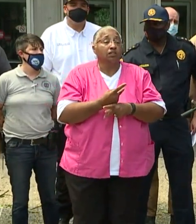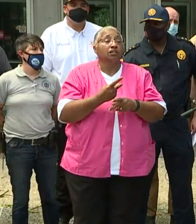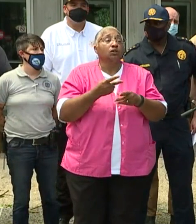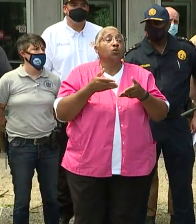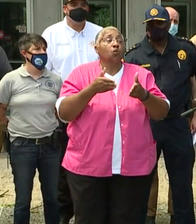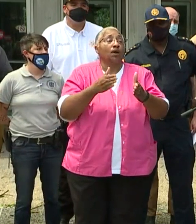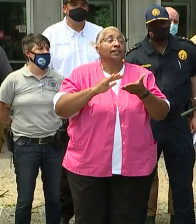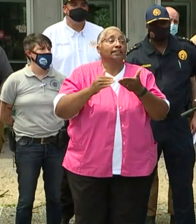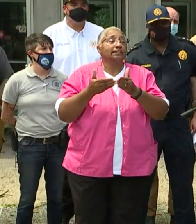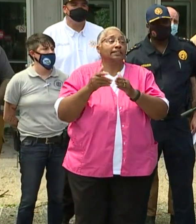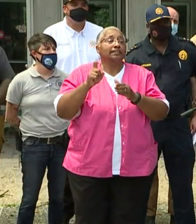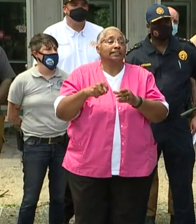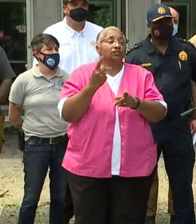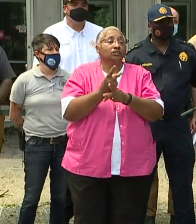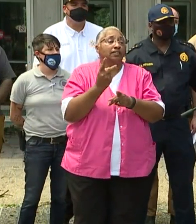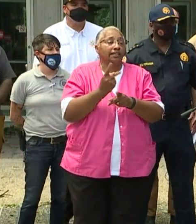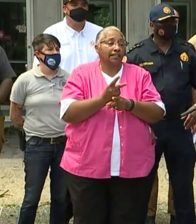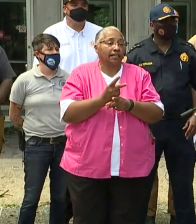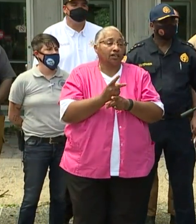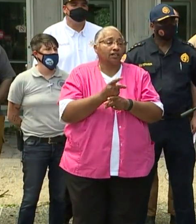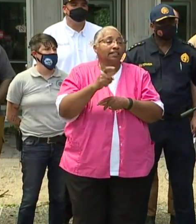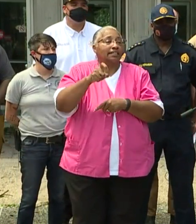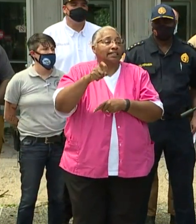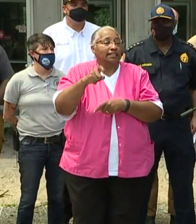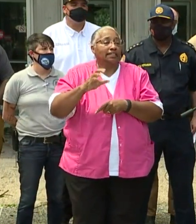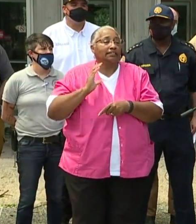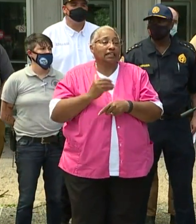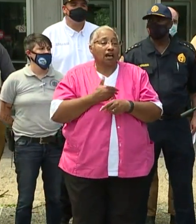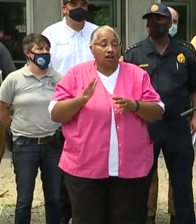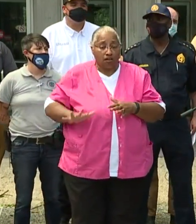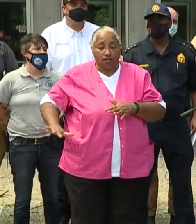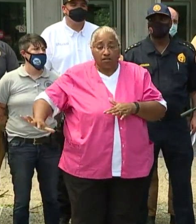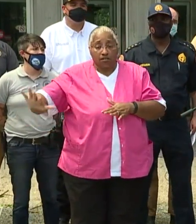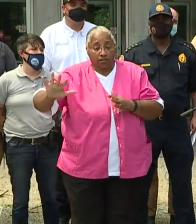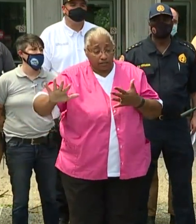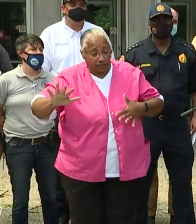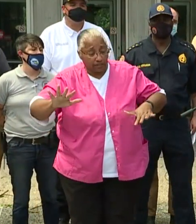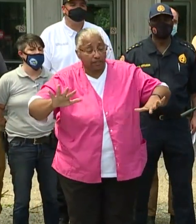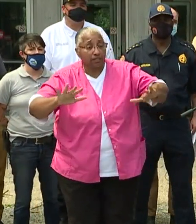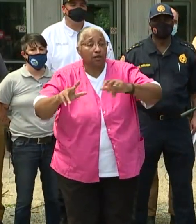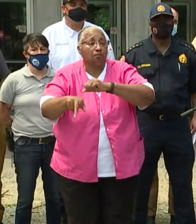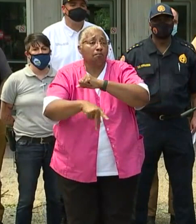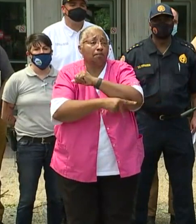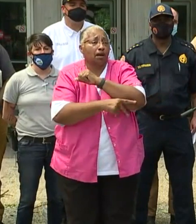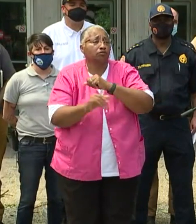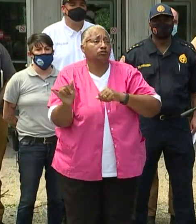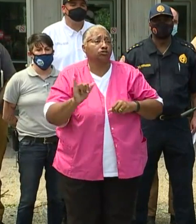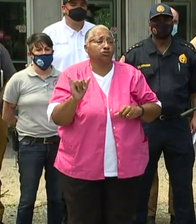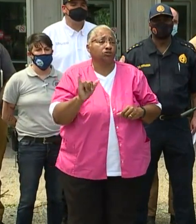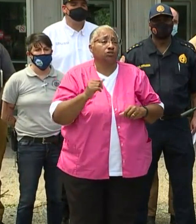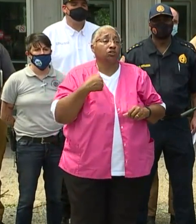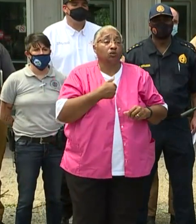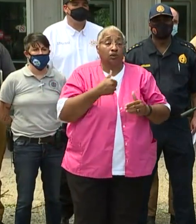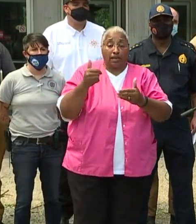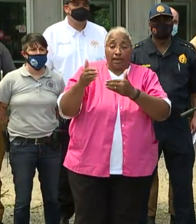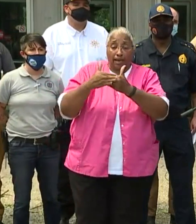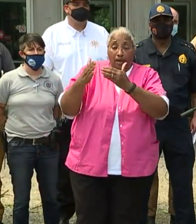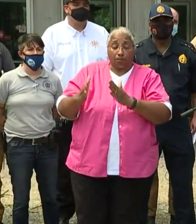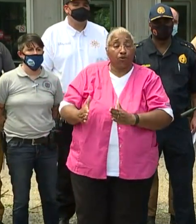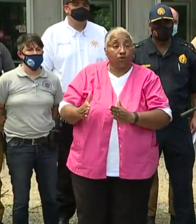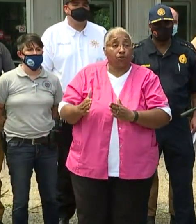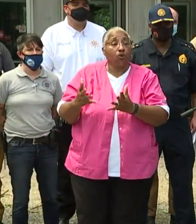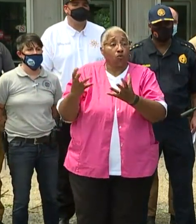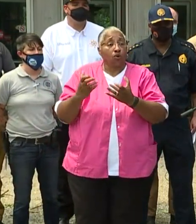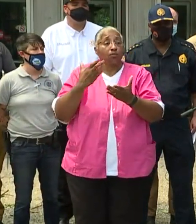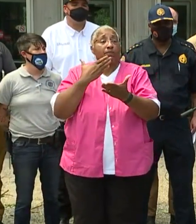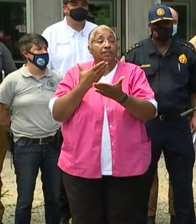respond to the needs of our surrounding parishes as well. We will be a neighbor, and we will be a good neighbor,